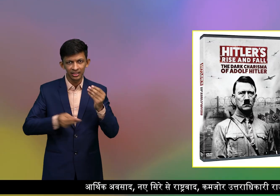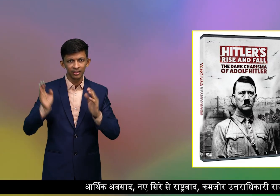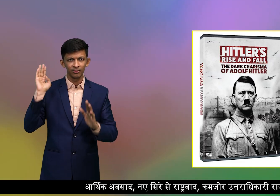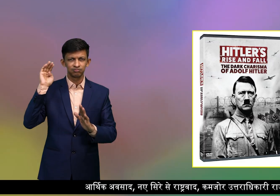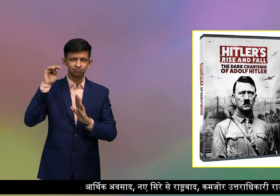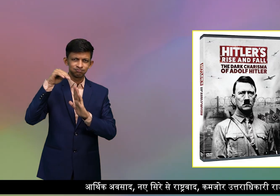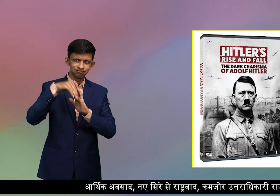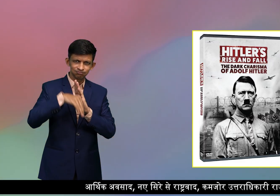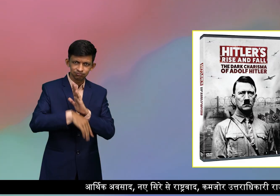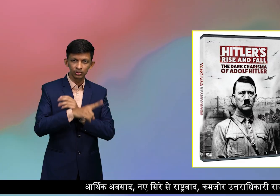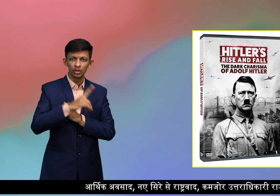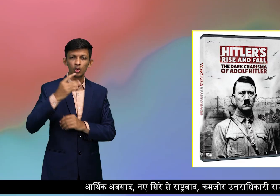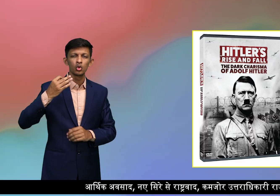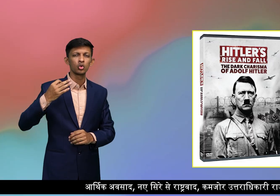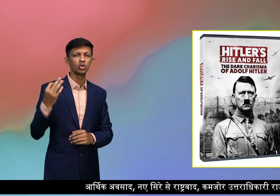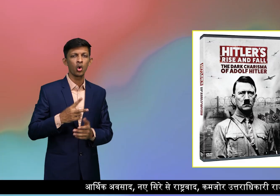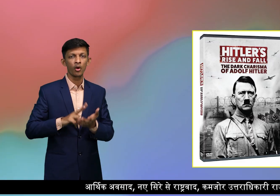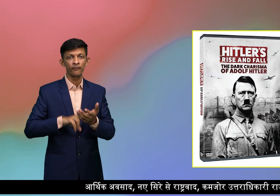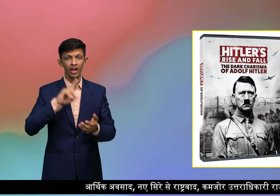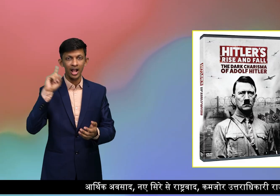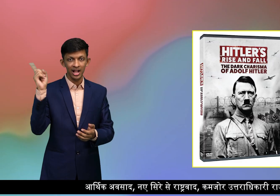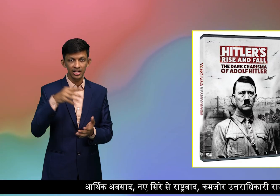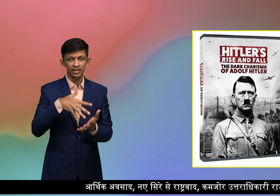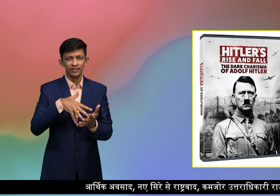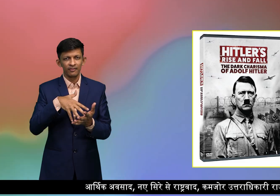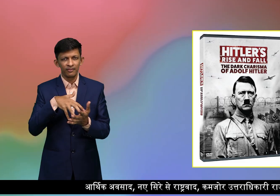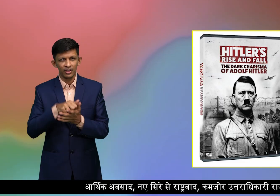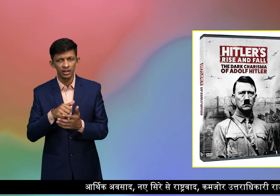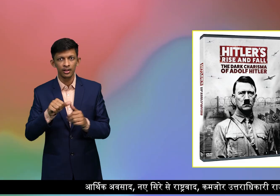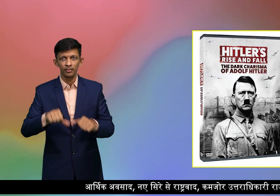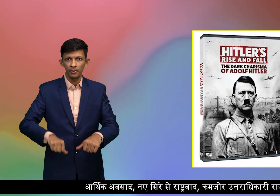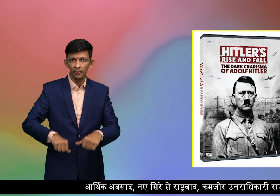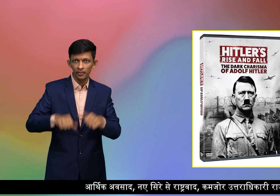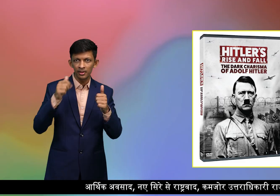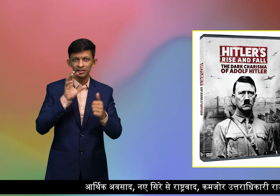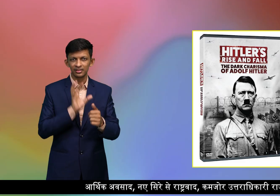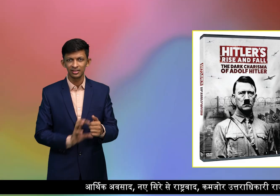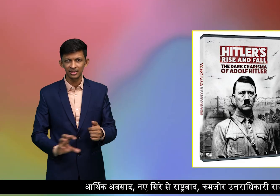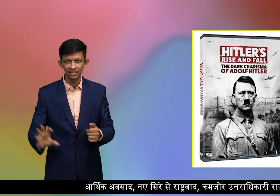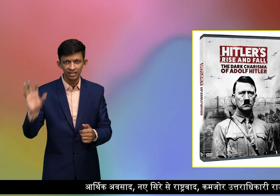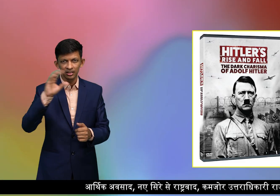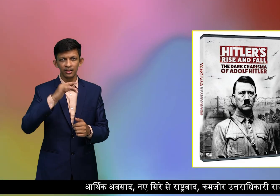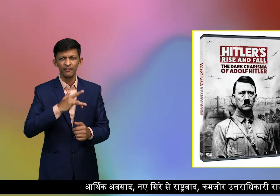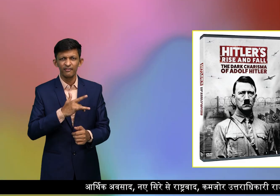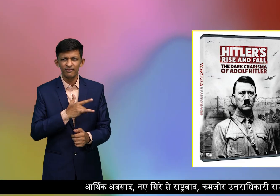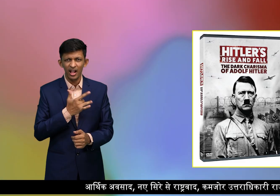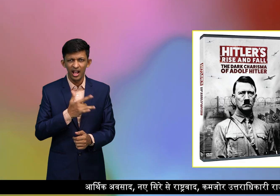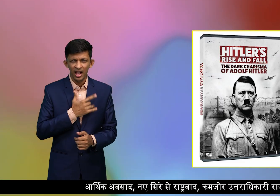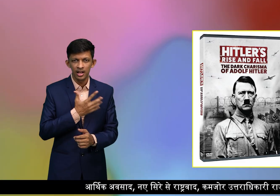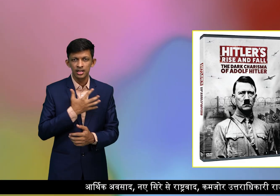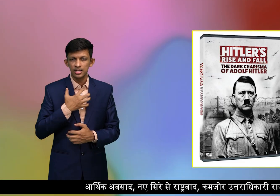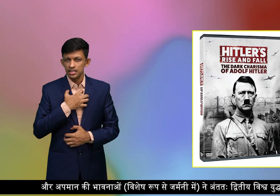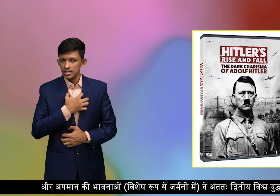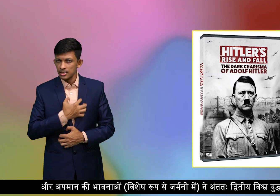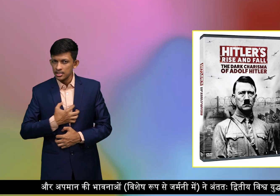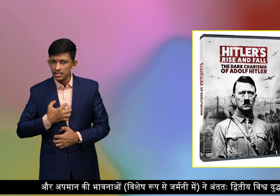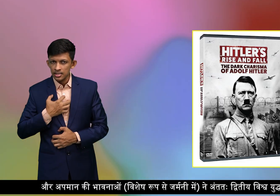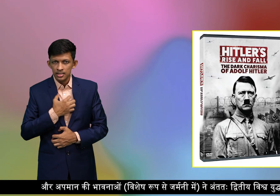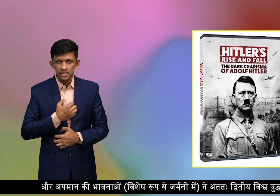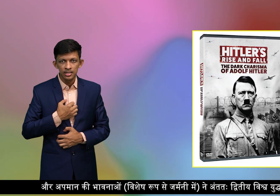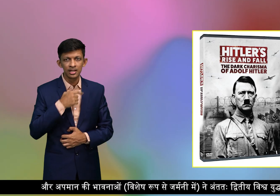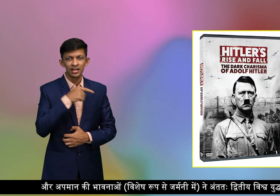Economic depression, renewed nationalism, weakened successor states, and feelings